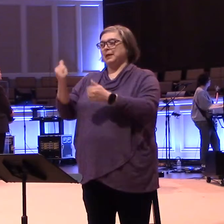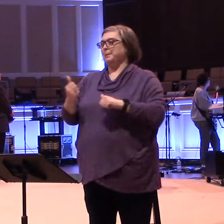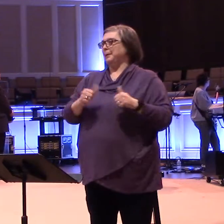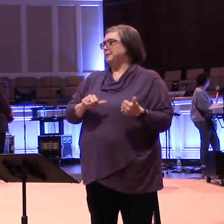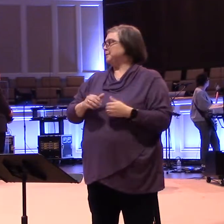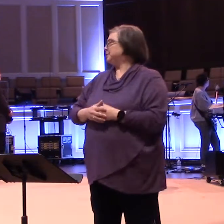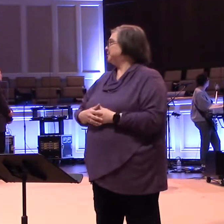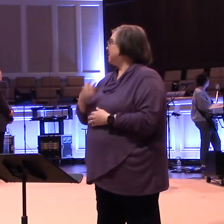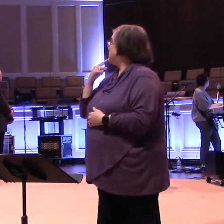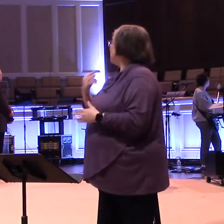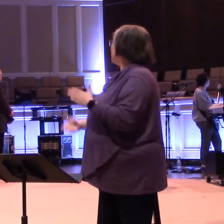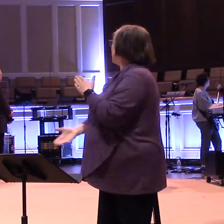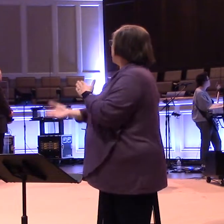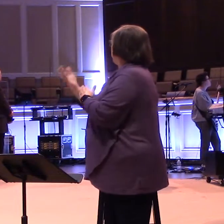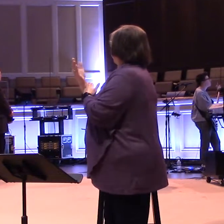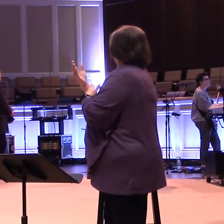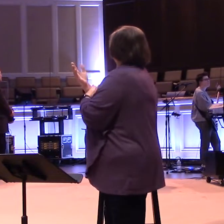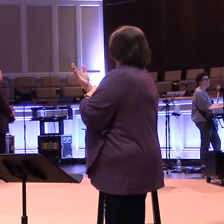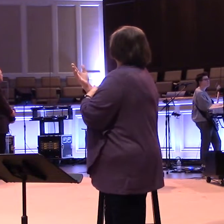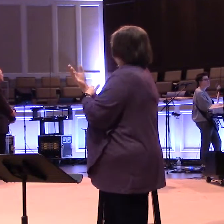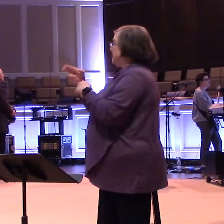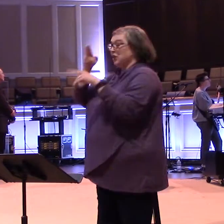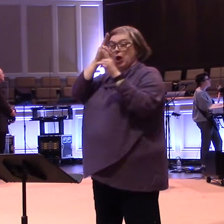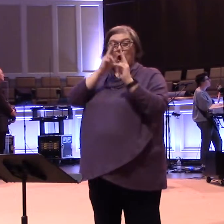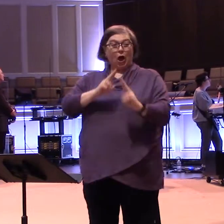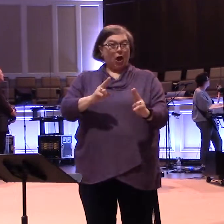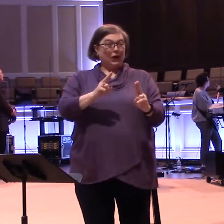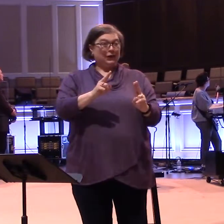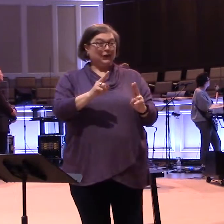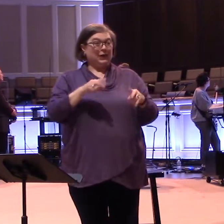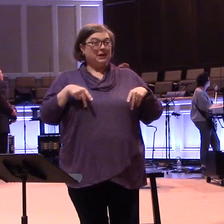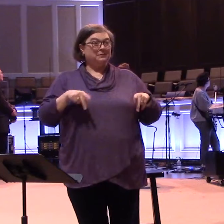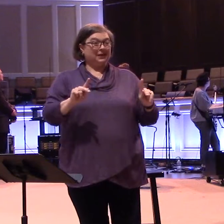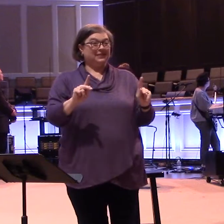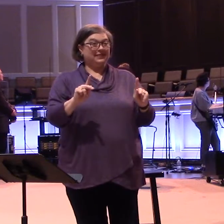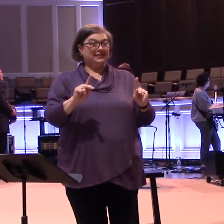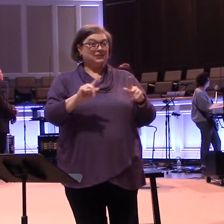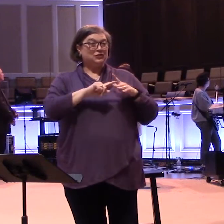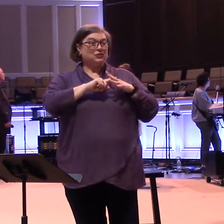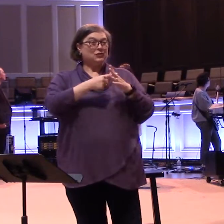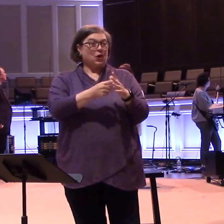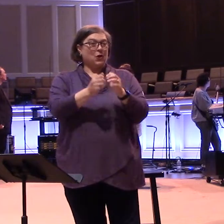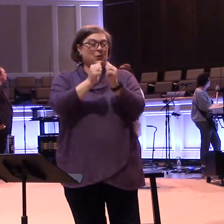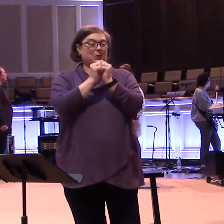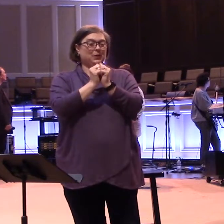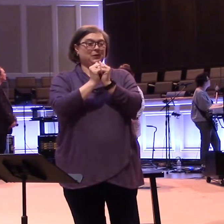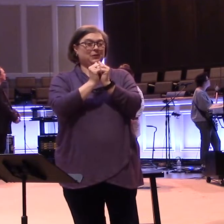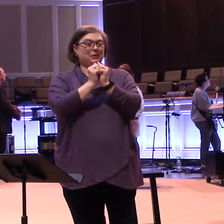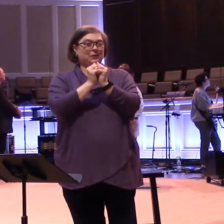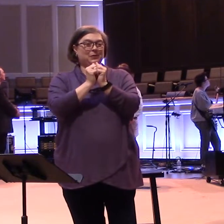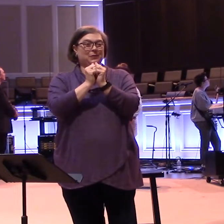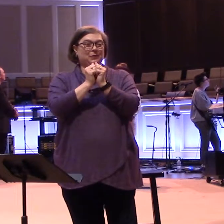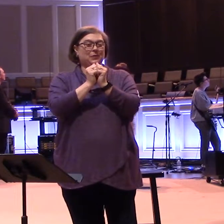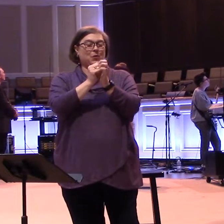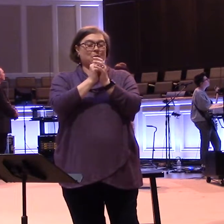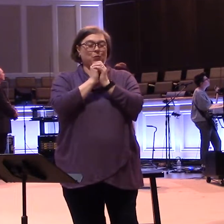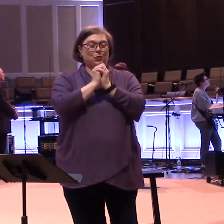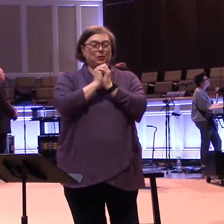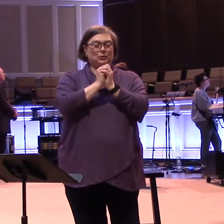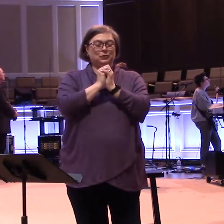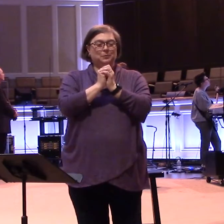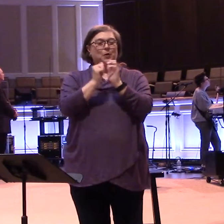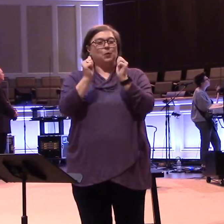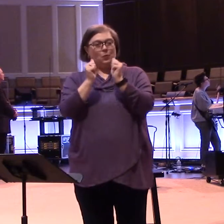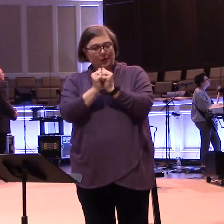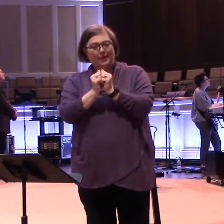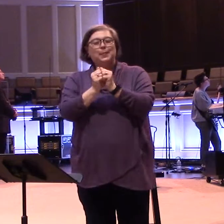Good morning. It is an honor and a privilege to start the sermon or the morning off as worship with the ordinance of baptism. Nothing should